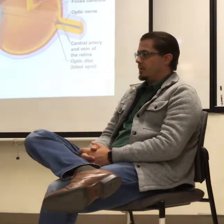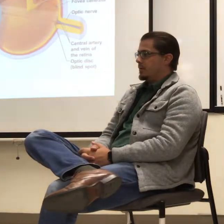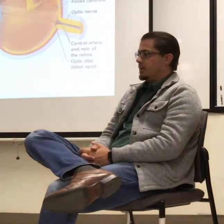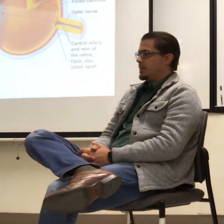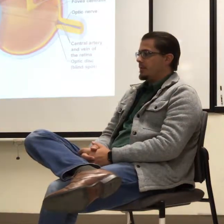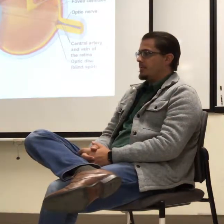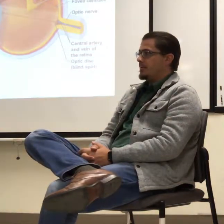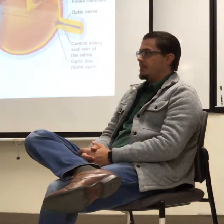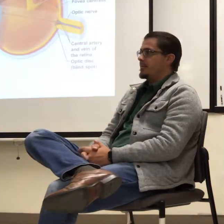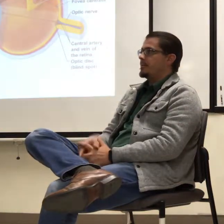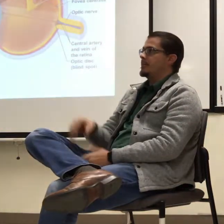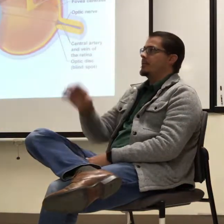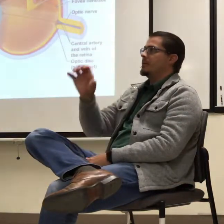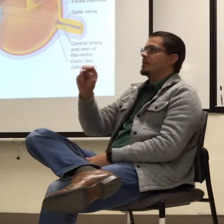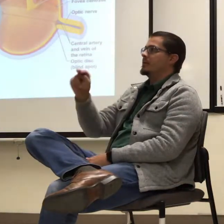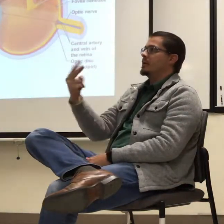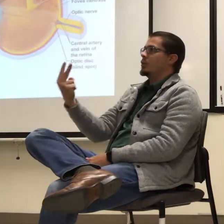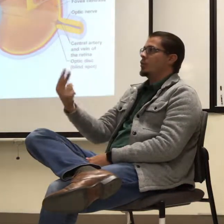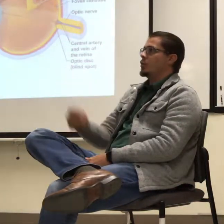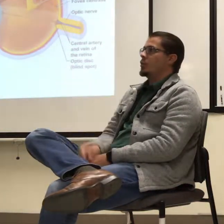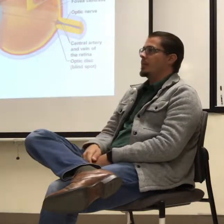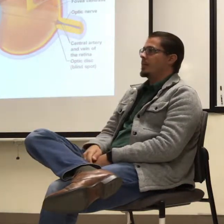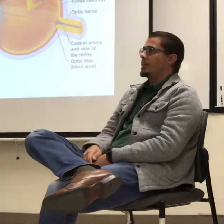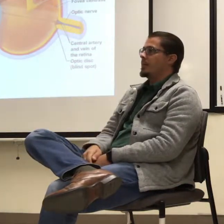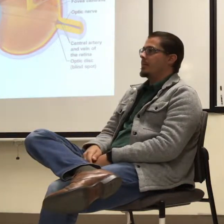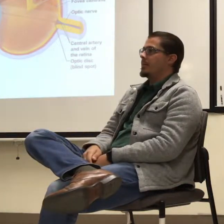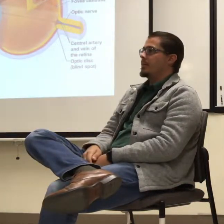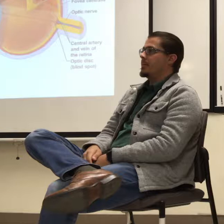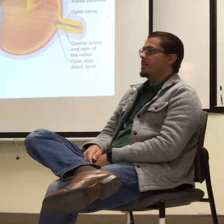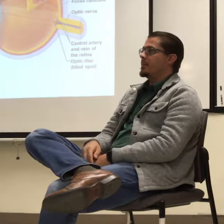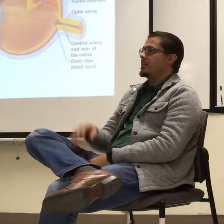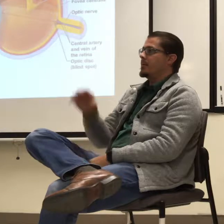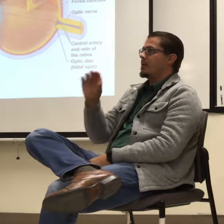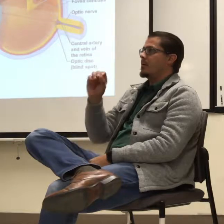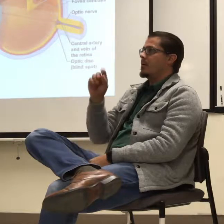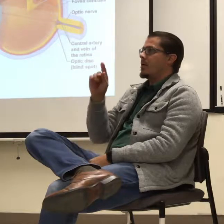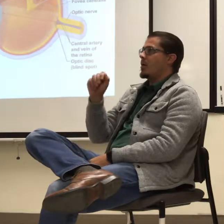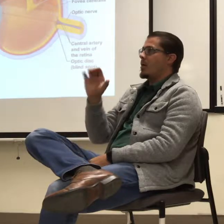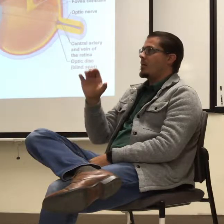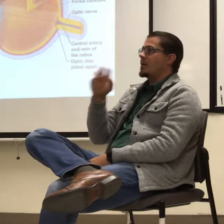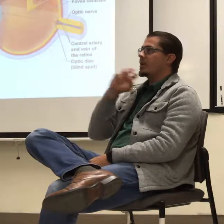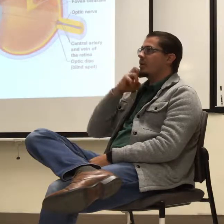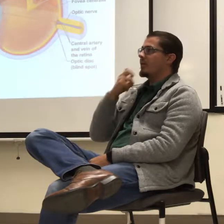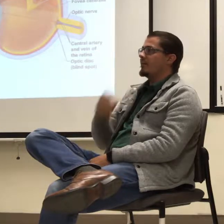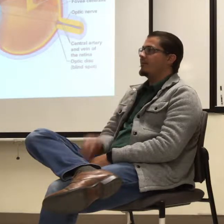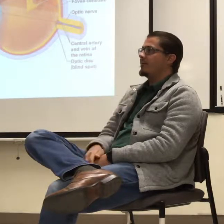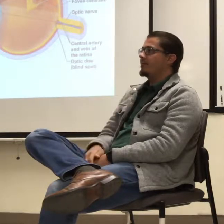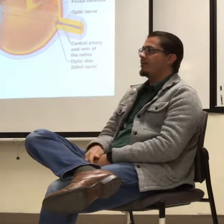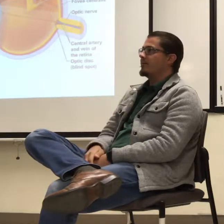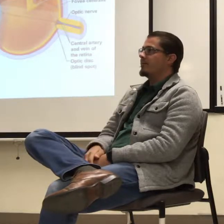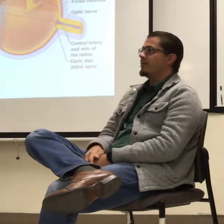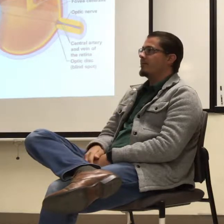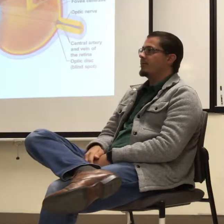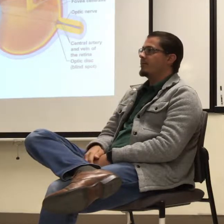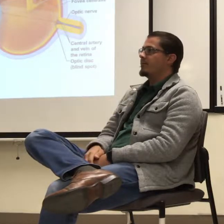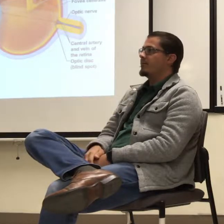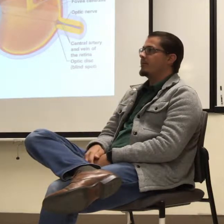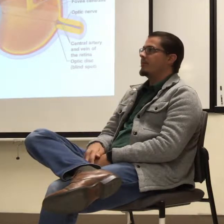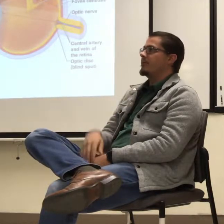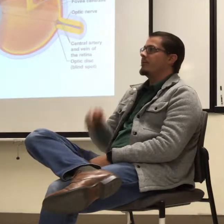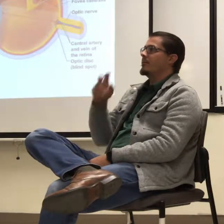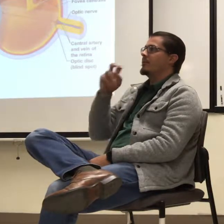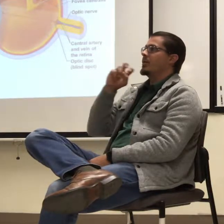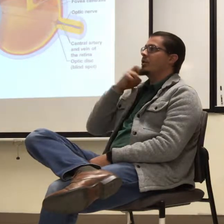Cranial nerve 2, the optic nerve. You know, as the nerves go